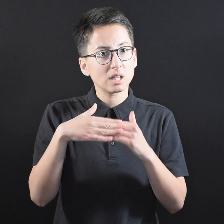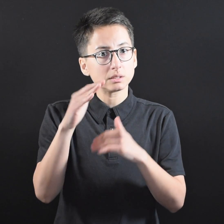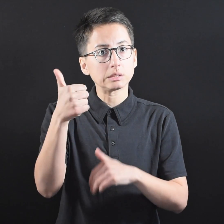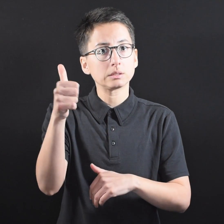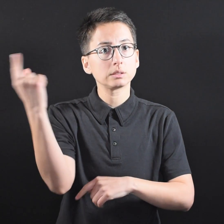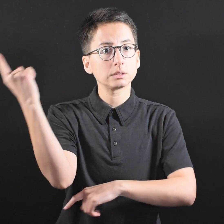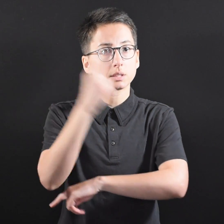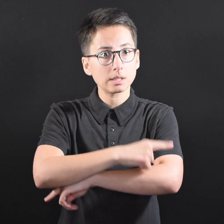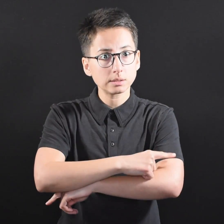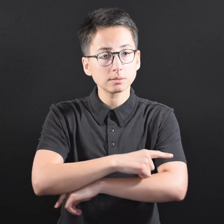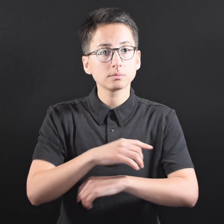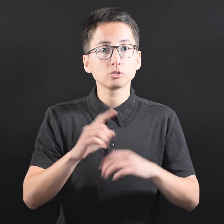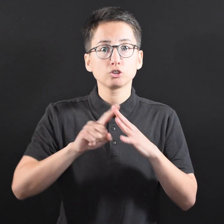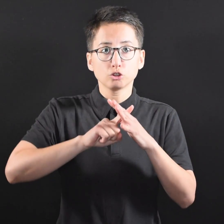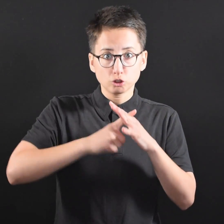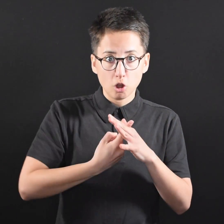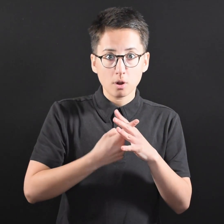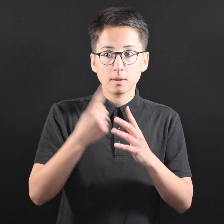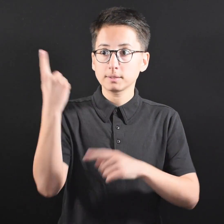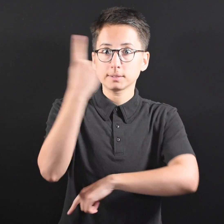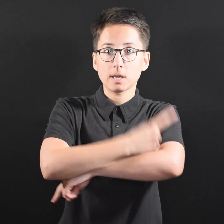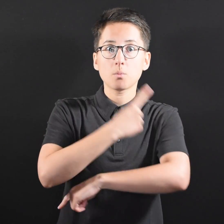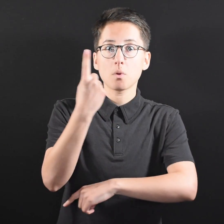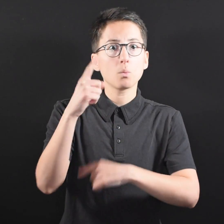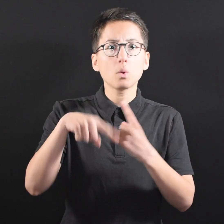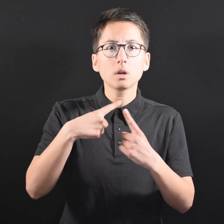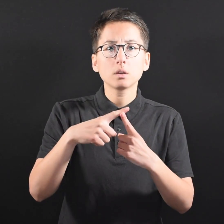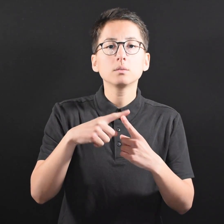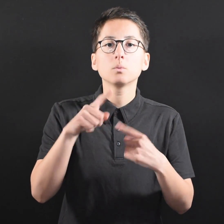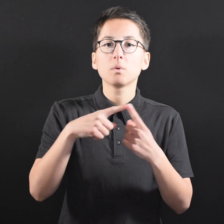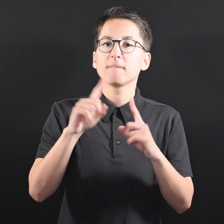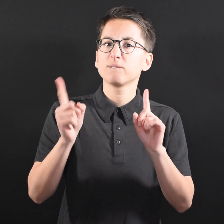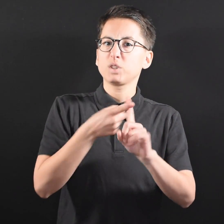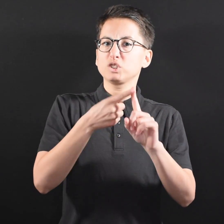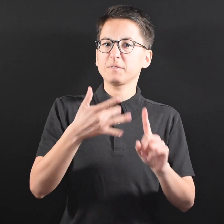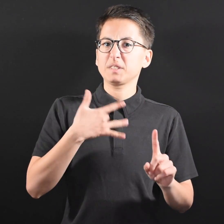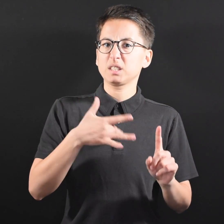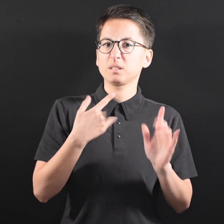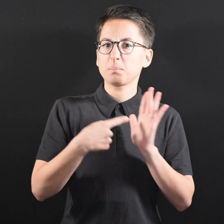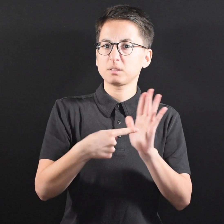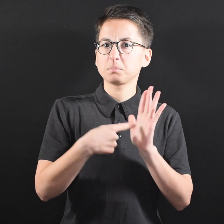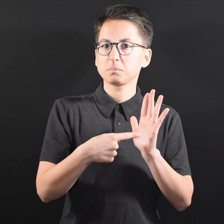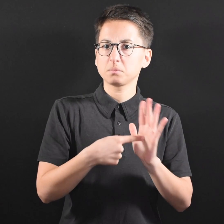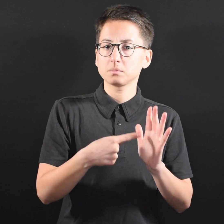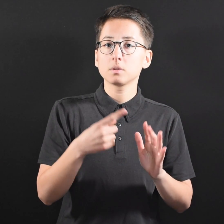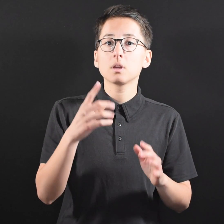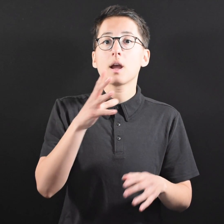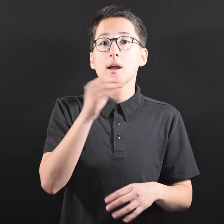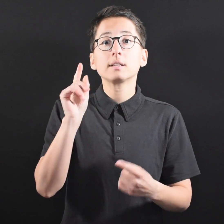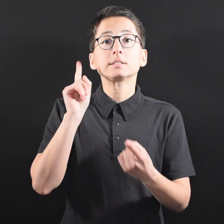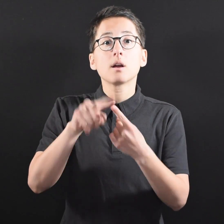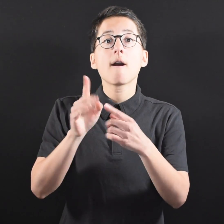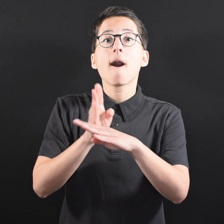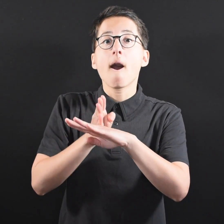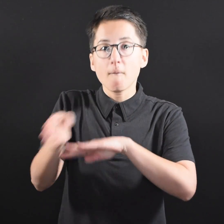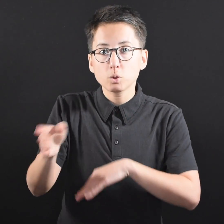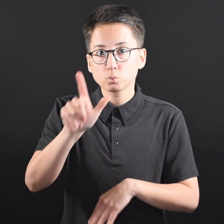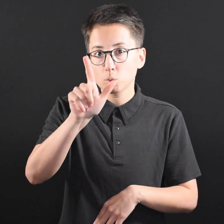They are told to do this for at least 10 days, starting the day their symptoms first started until at